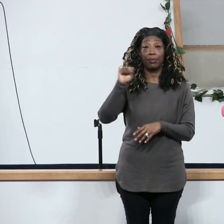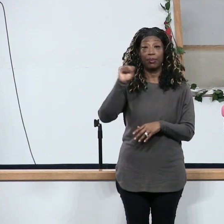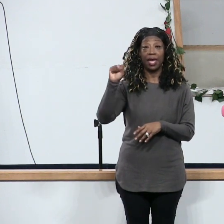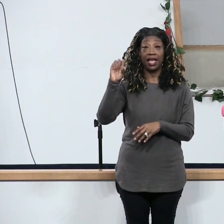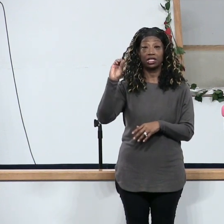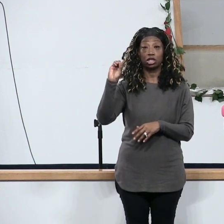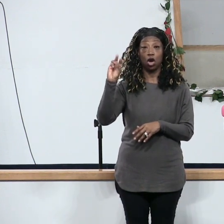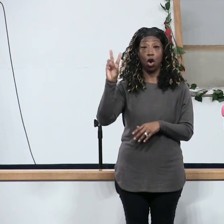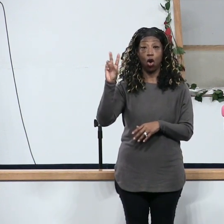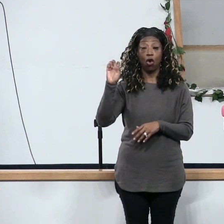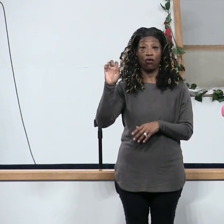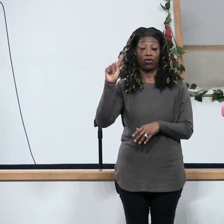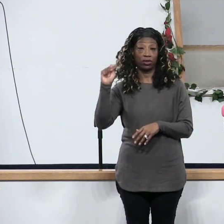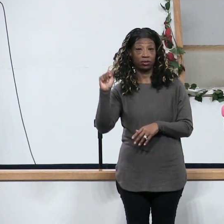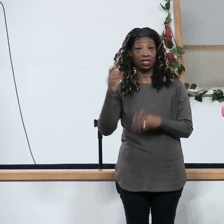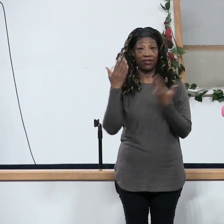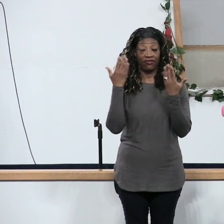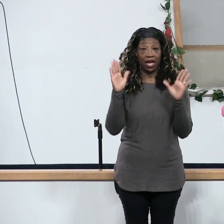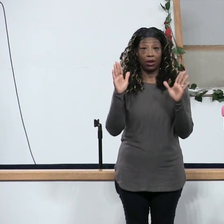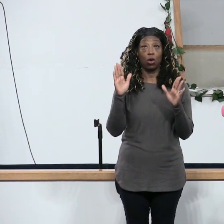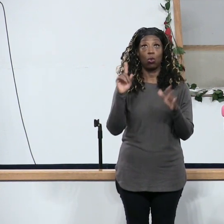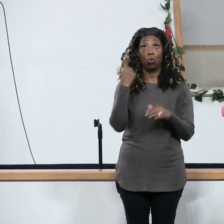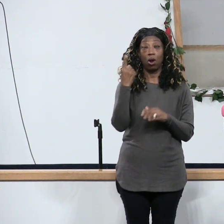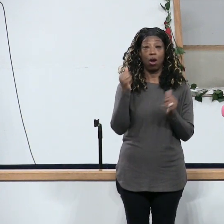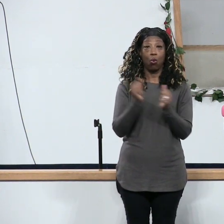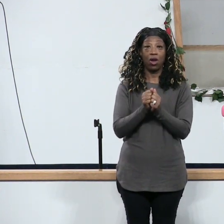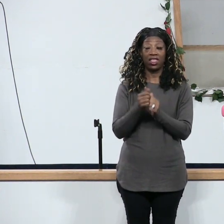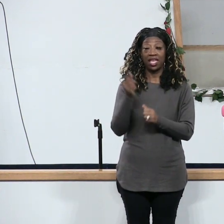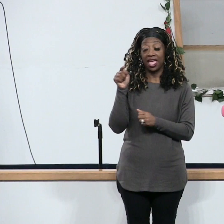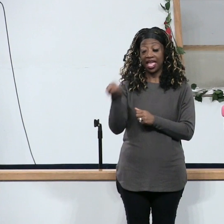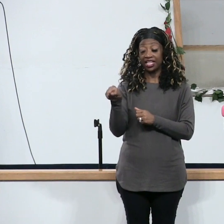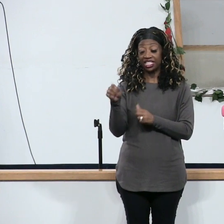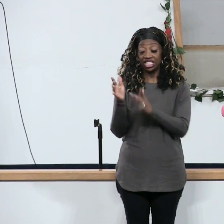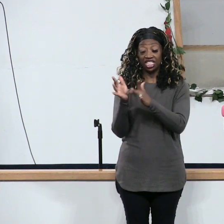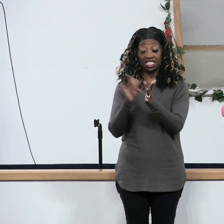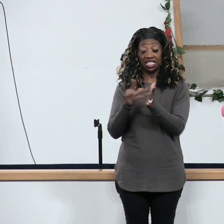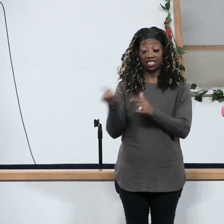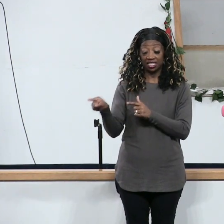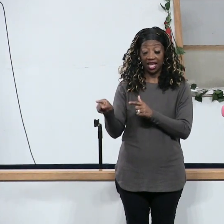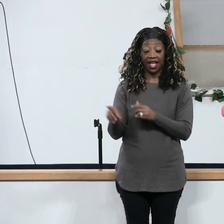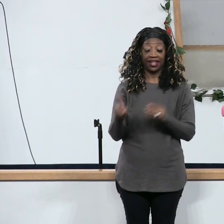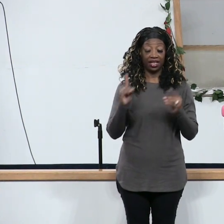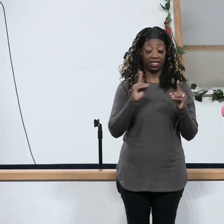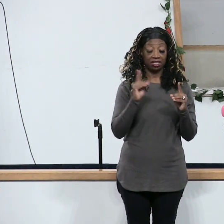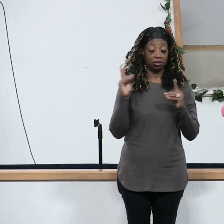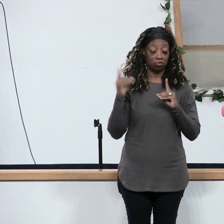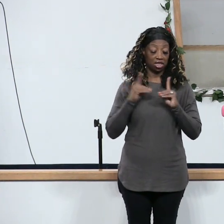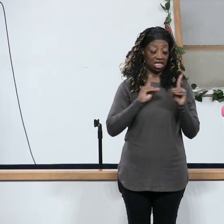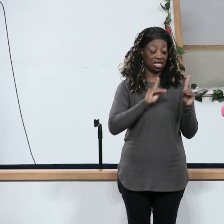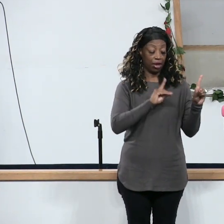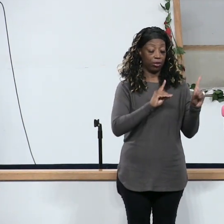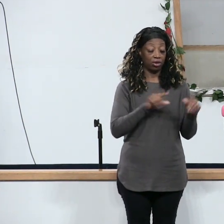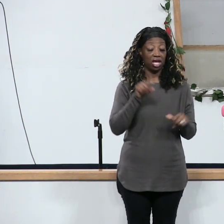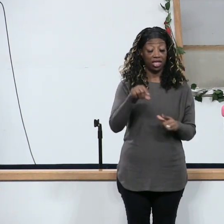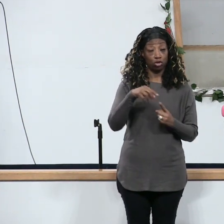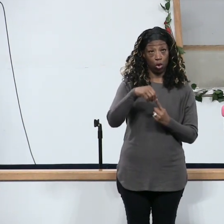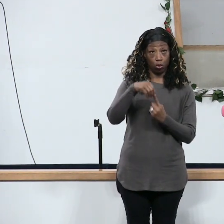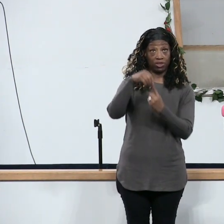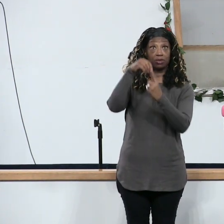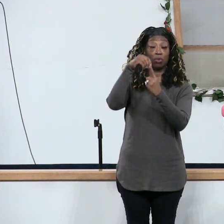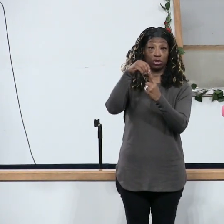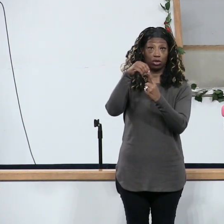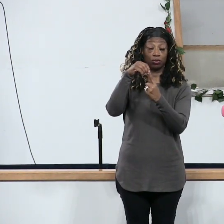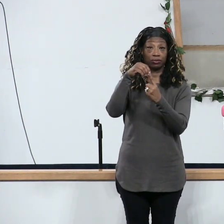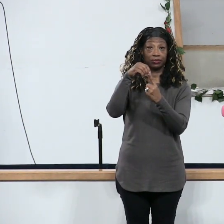with him and his disciples. This Passover is going to be special. This